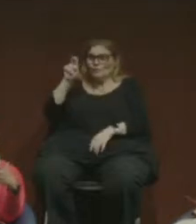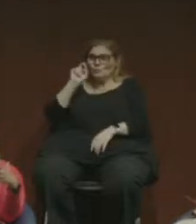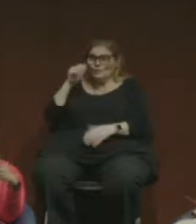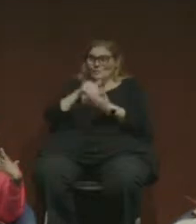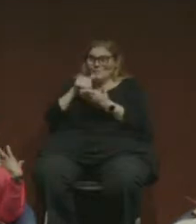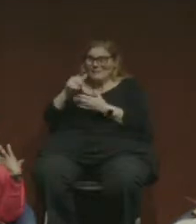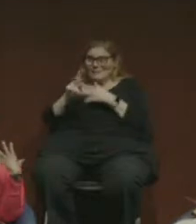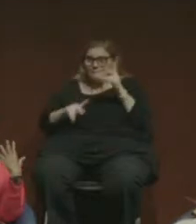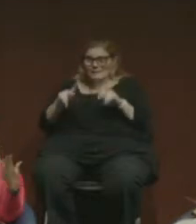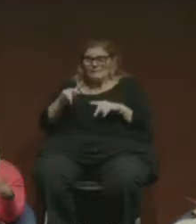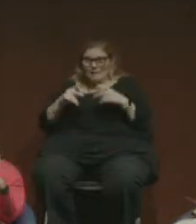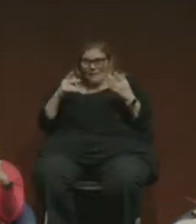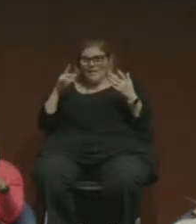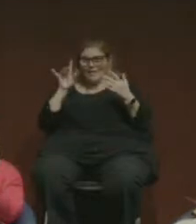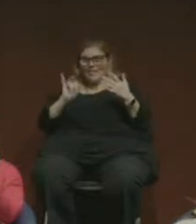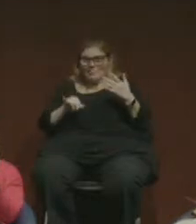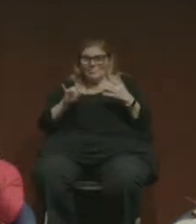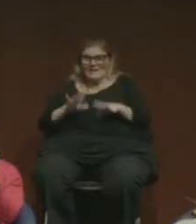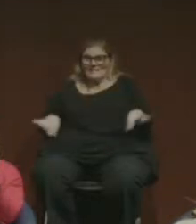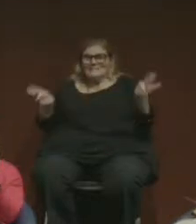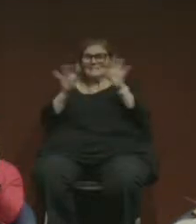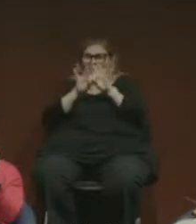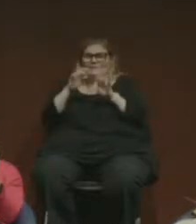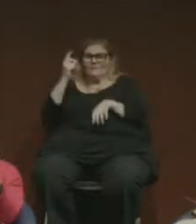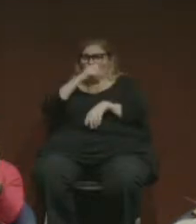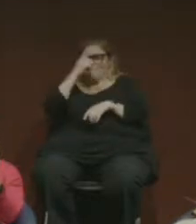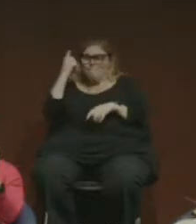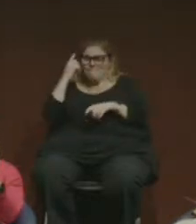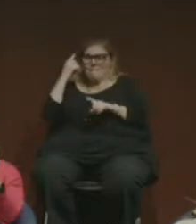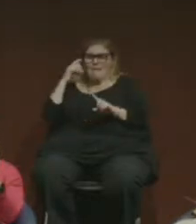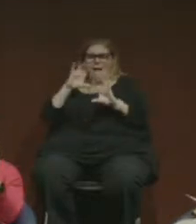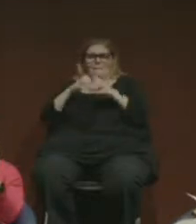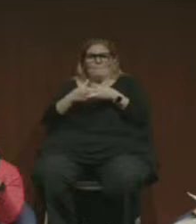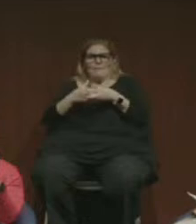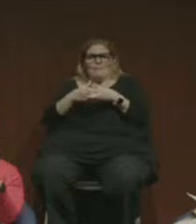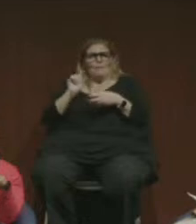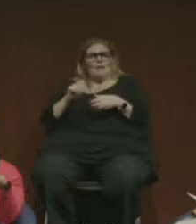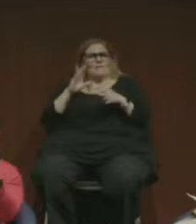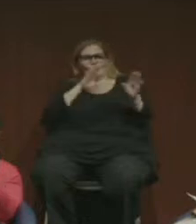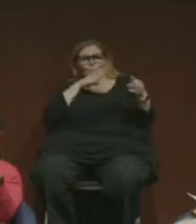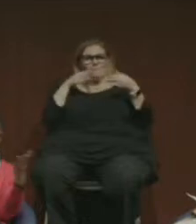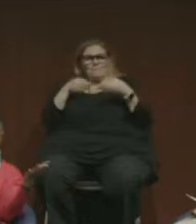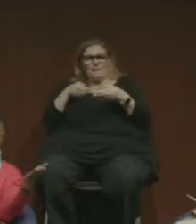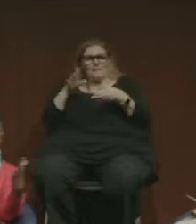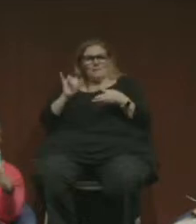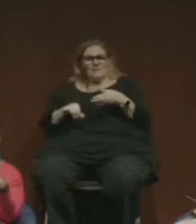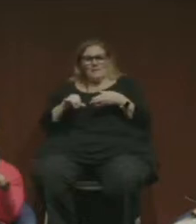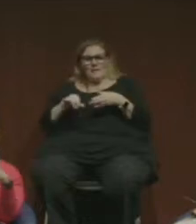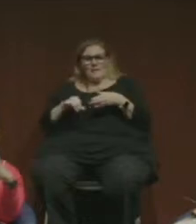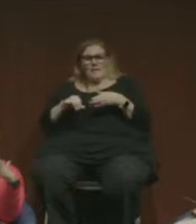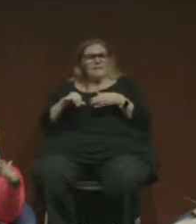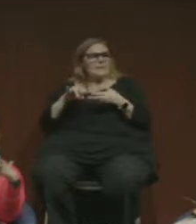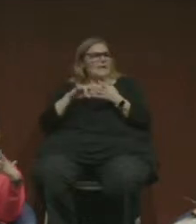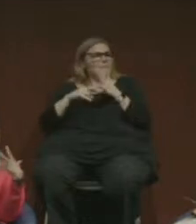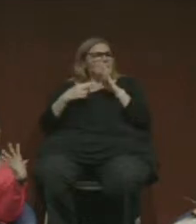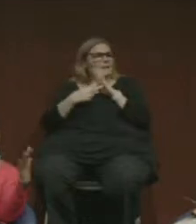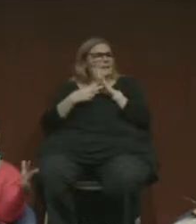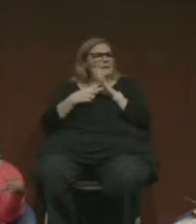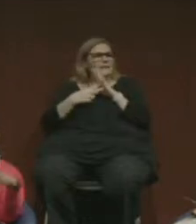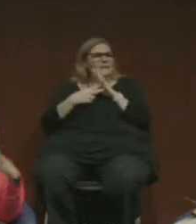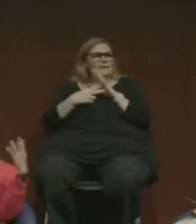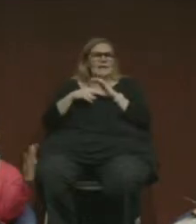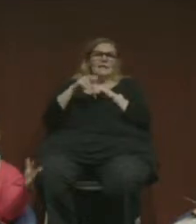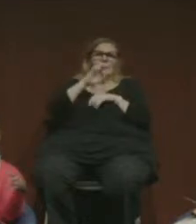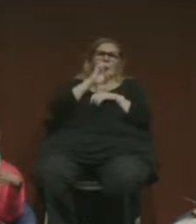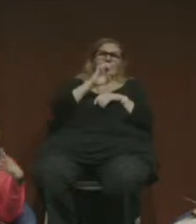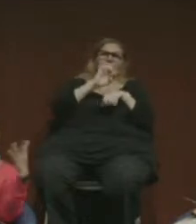people, well, you know, that's a significant Black population. So we have to pay more attention. And that doesn't account for places like